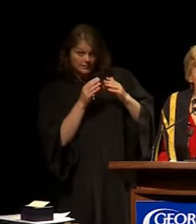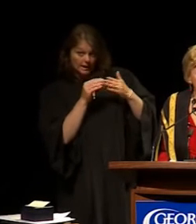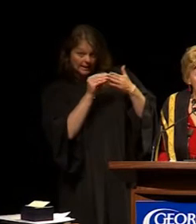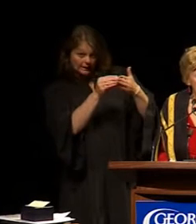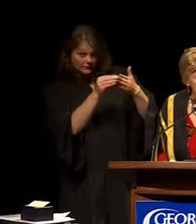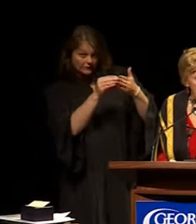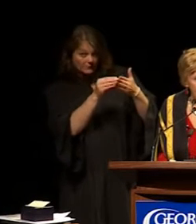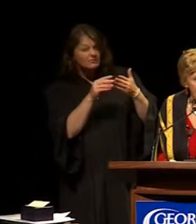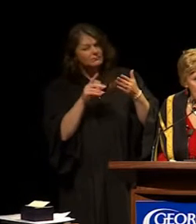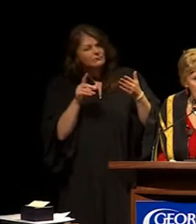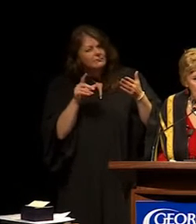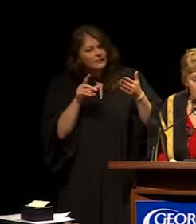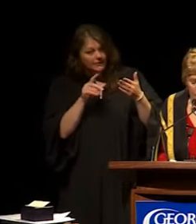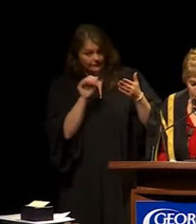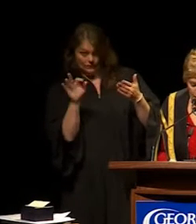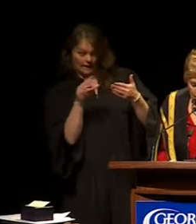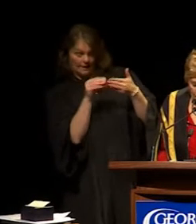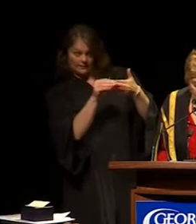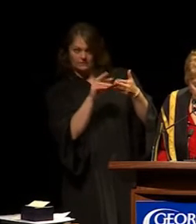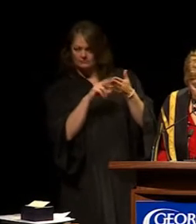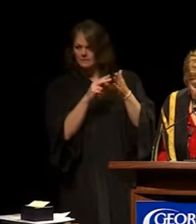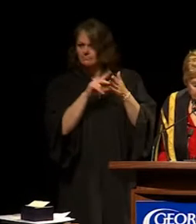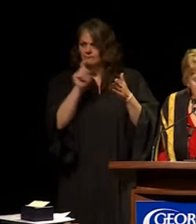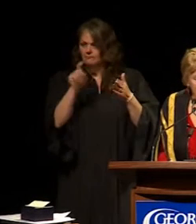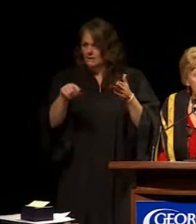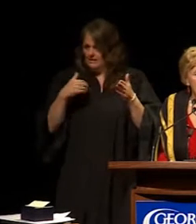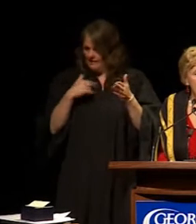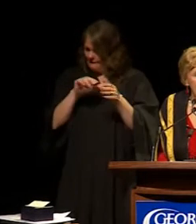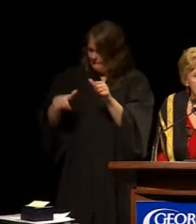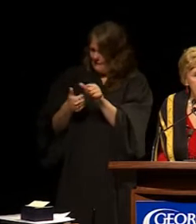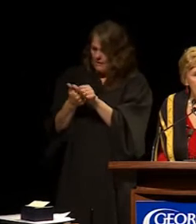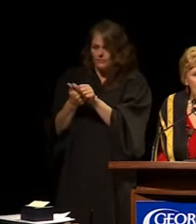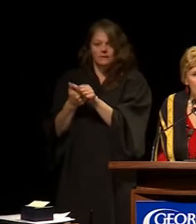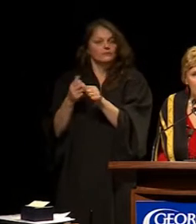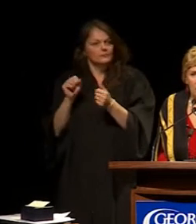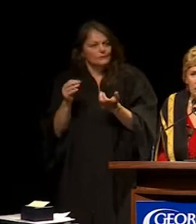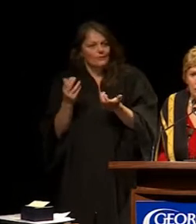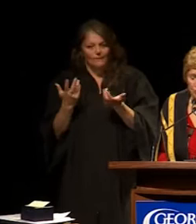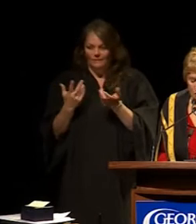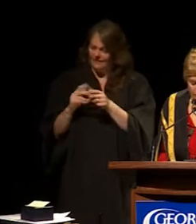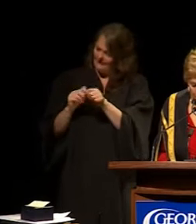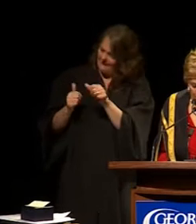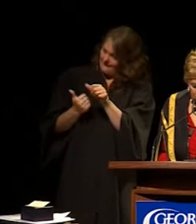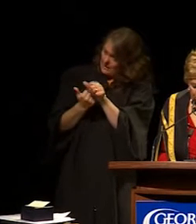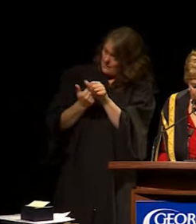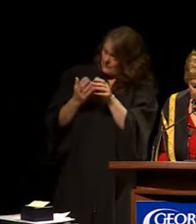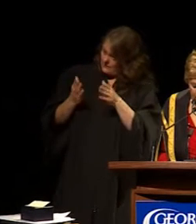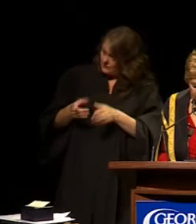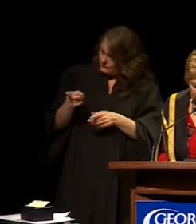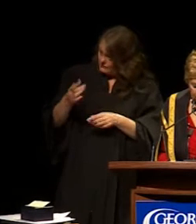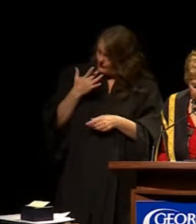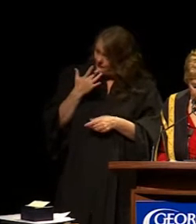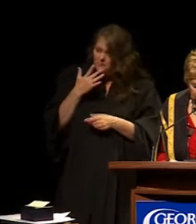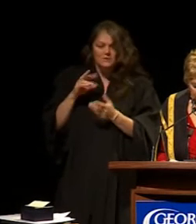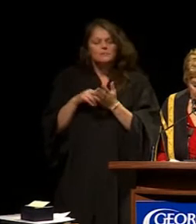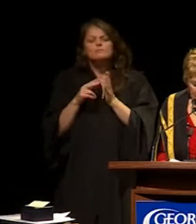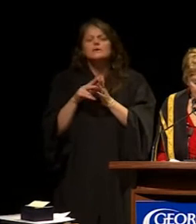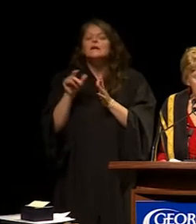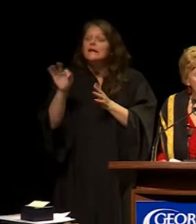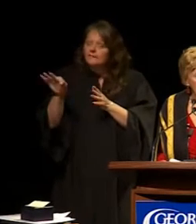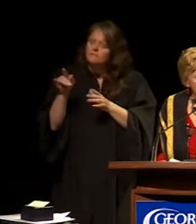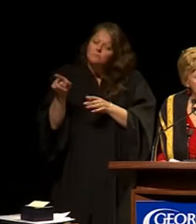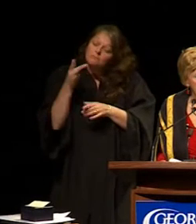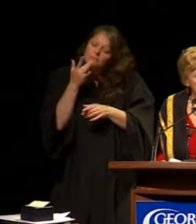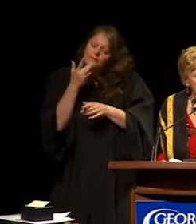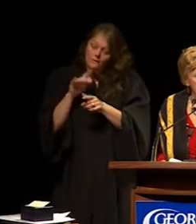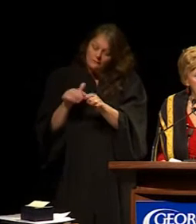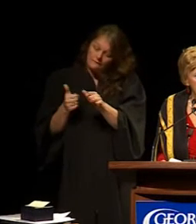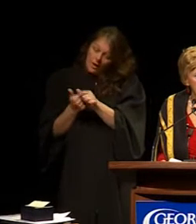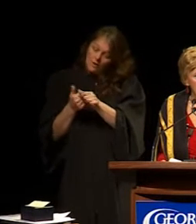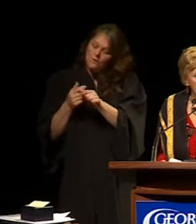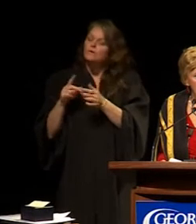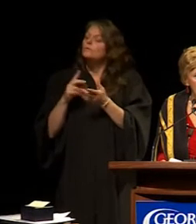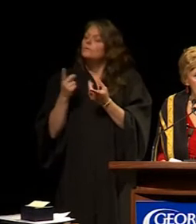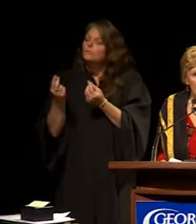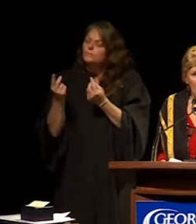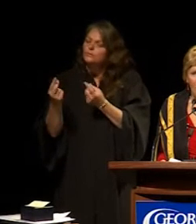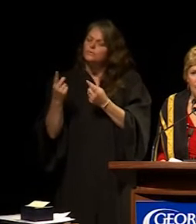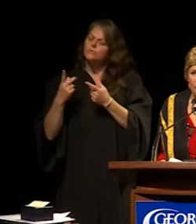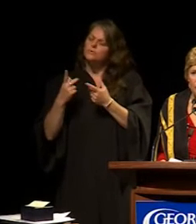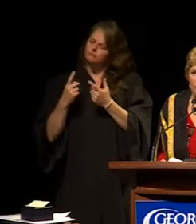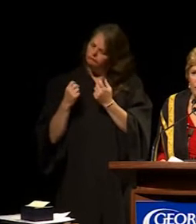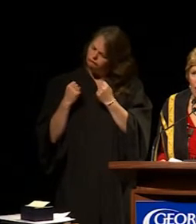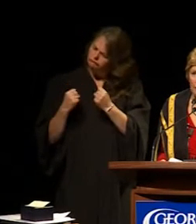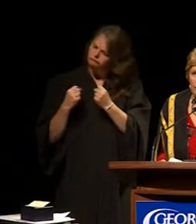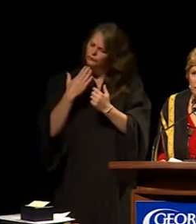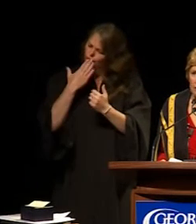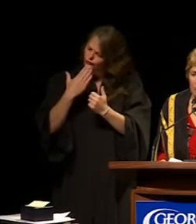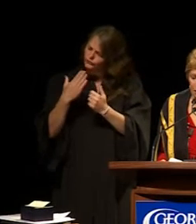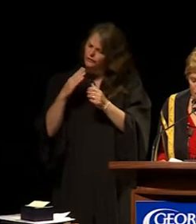So if you want to be a follower, please be the best follower you can possibly be. Support the leader.